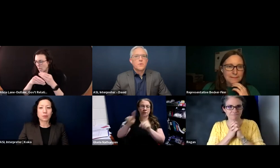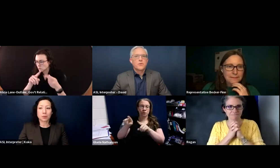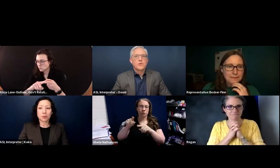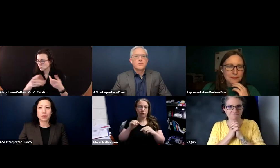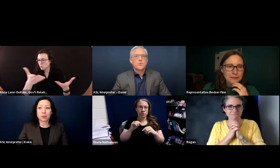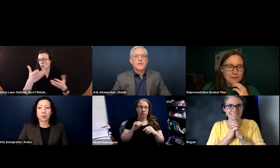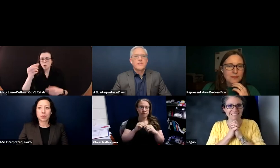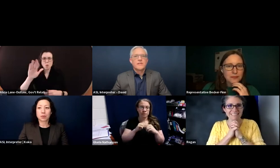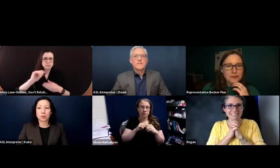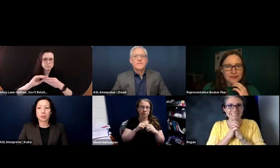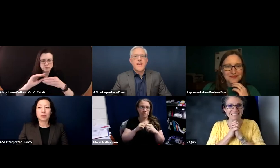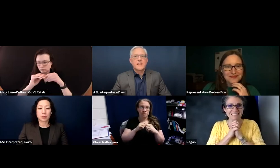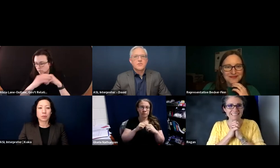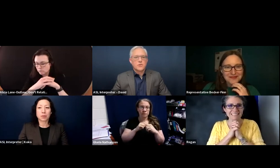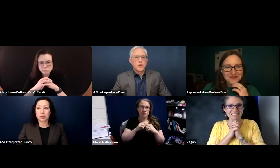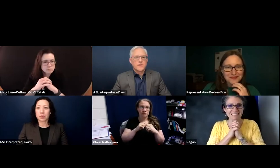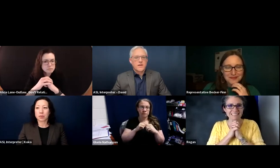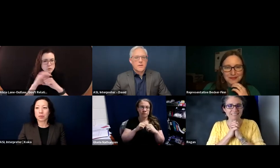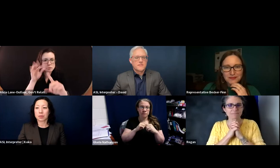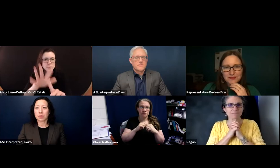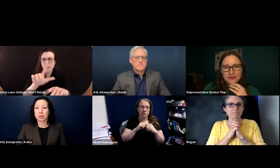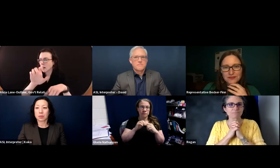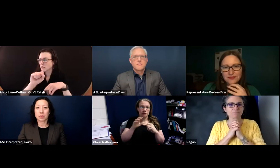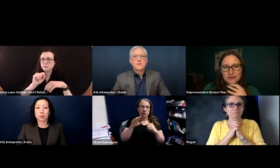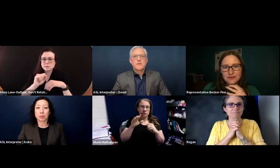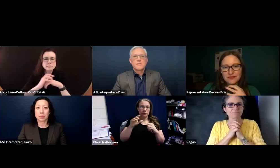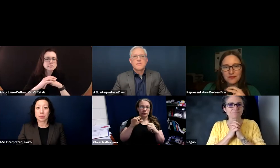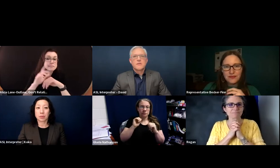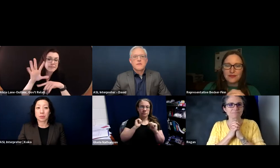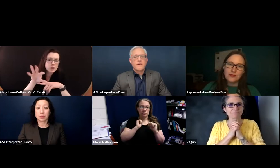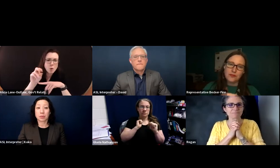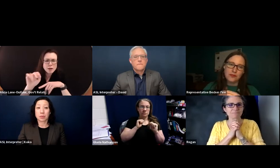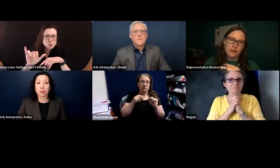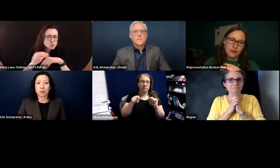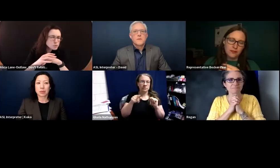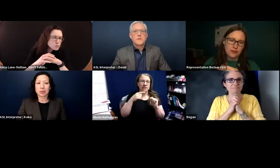And then we'll go to Regan to add to Gloria's comments.